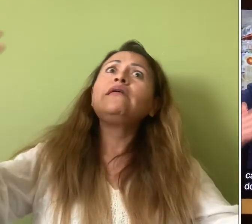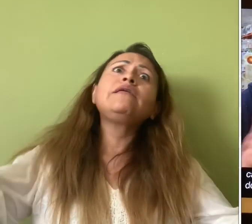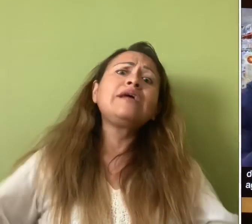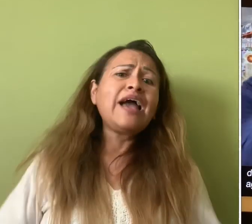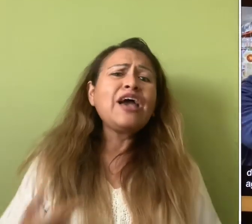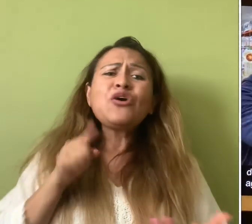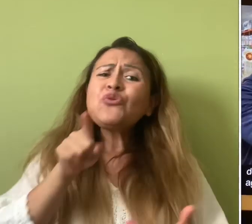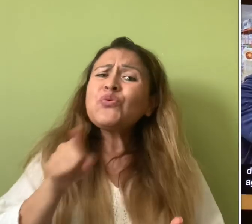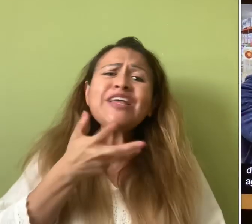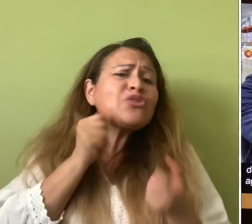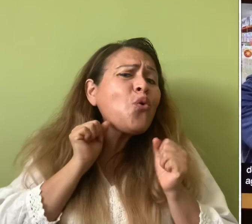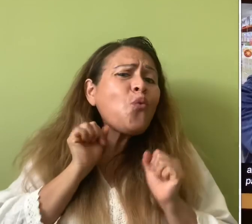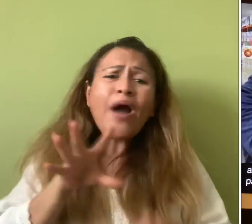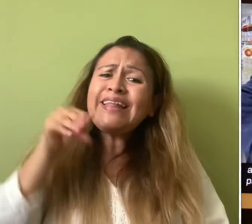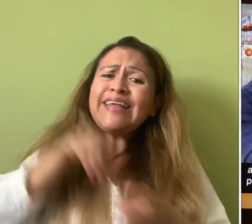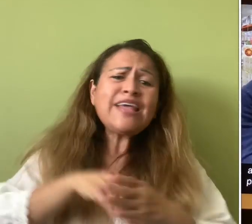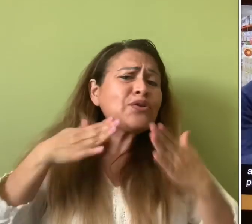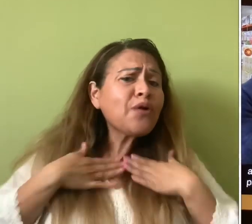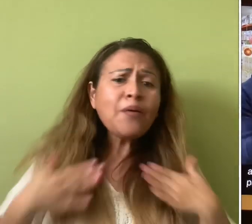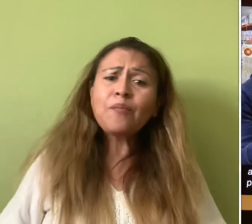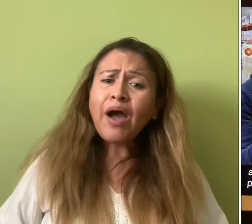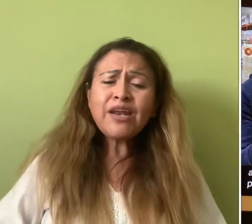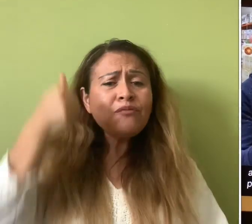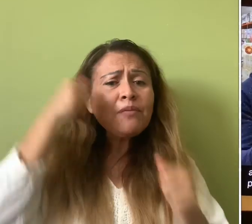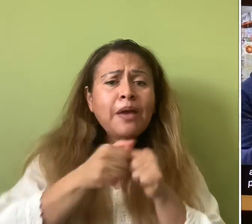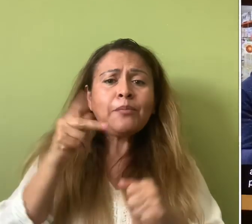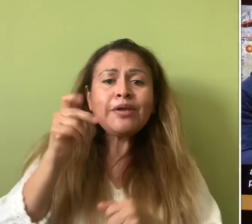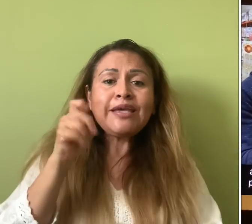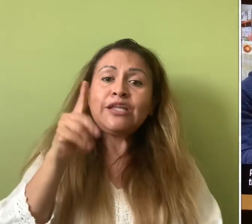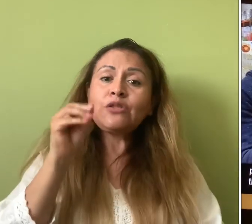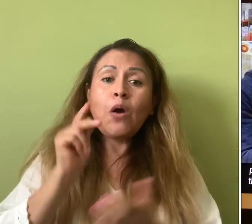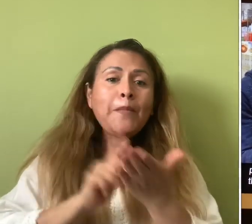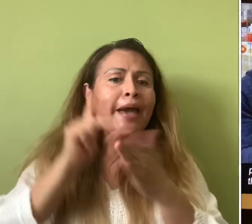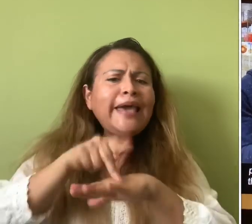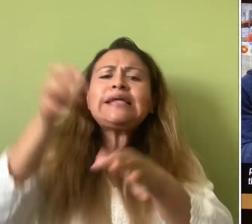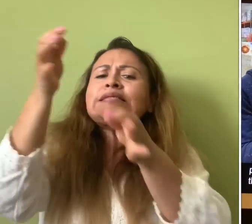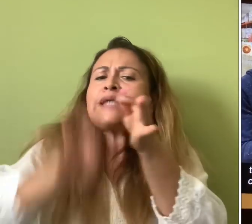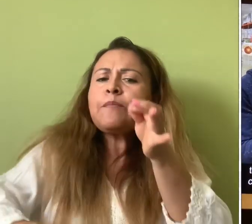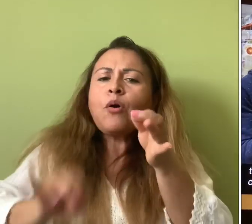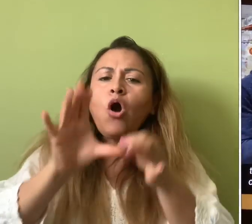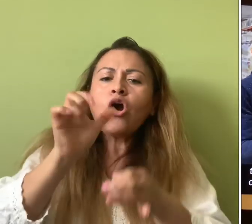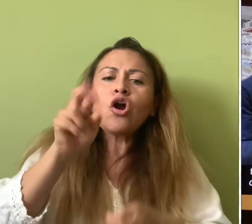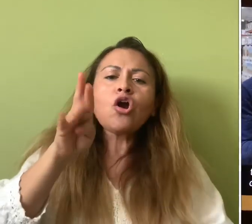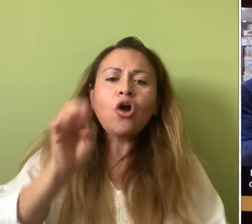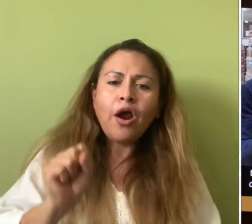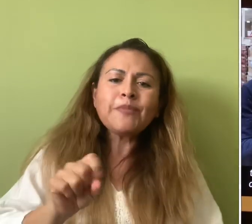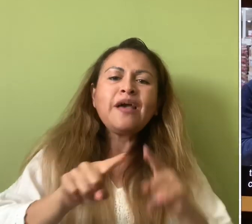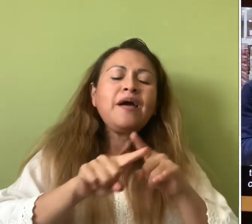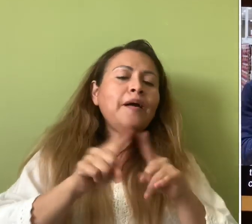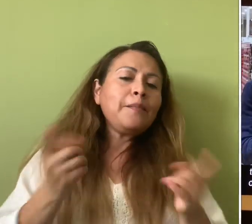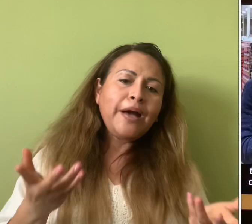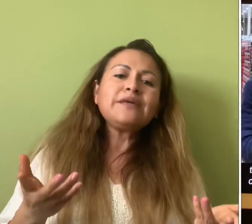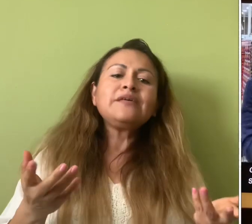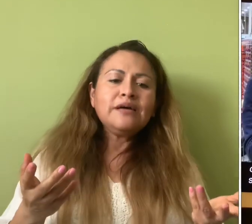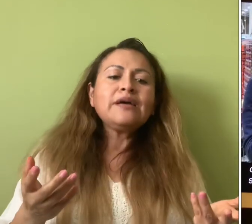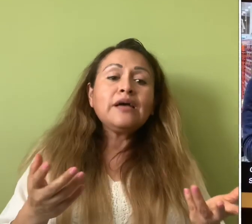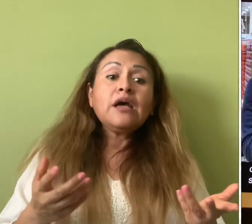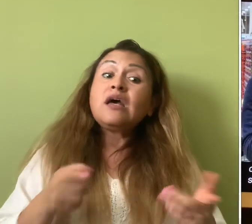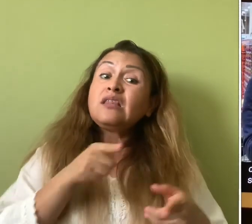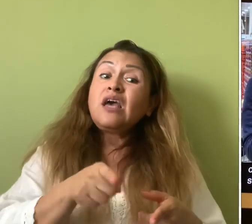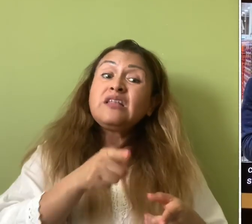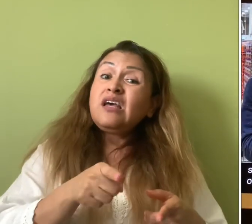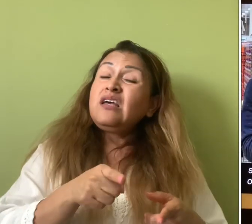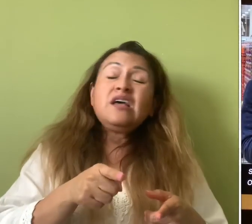you don't really want to see because, once again, I talked a lot with the keto pancakes. Those are simple carbs. So, yeah, they're luring you in with the cauliflower, but then loading it with